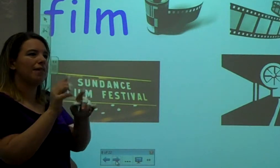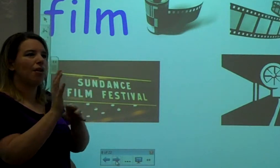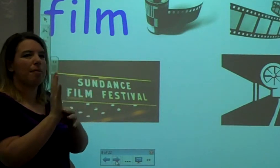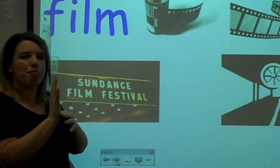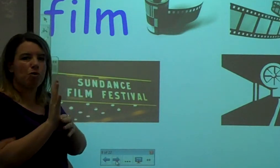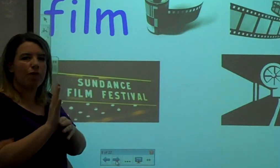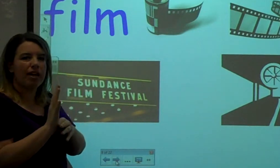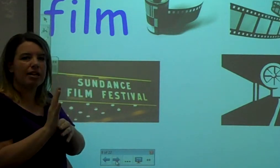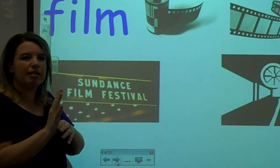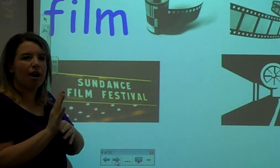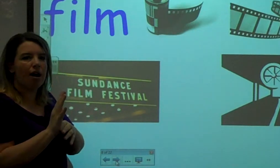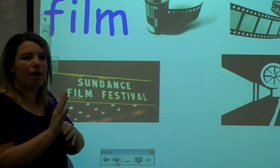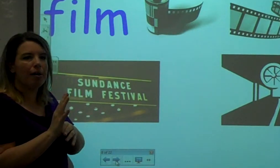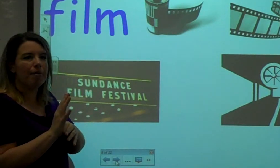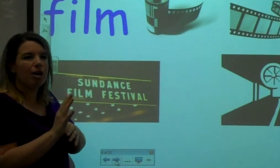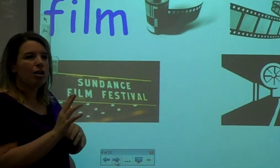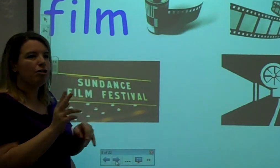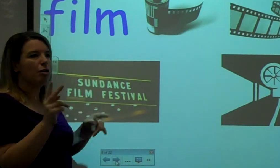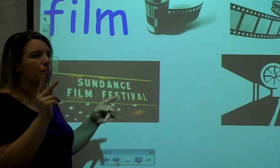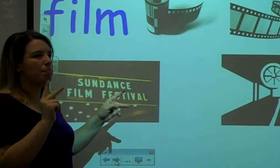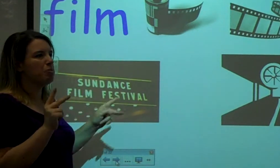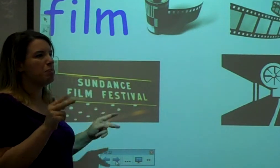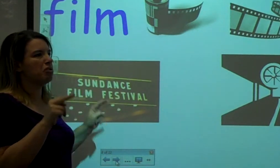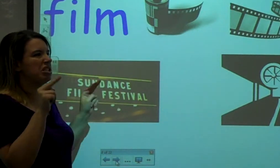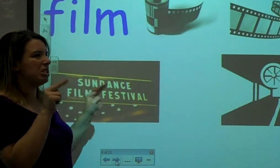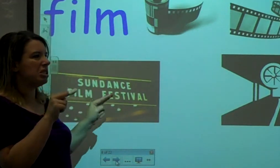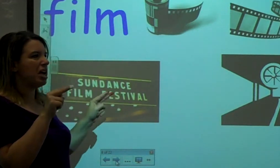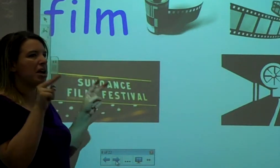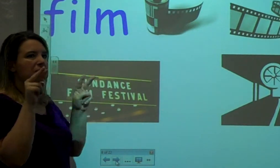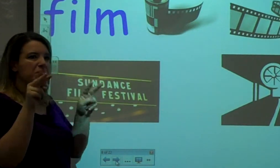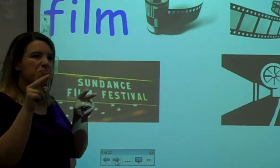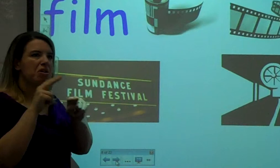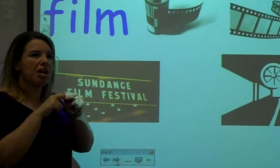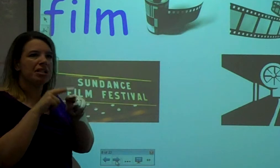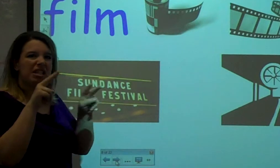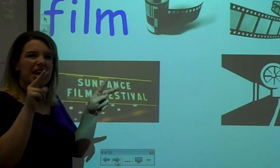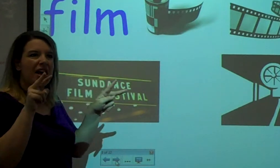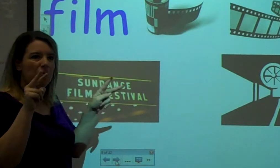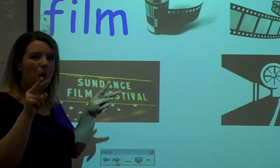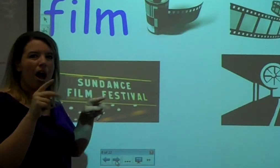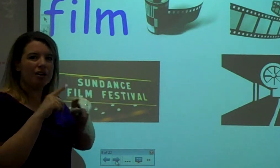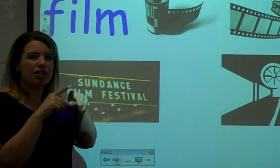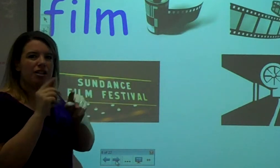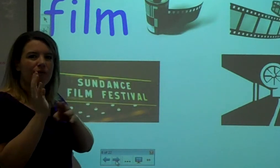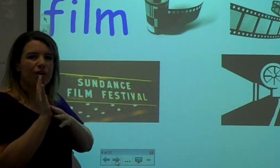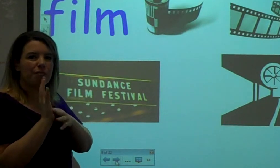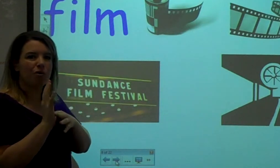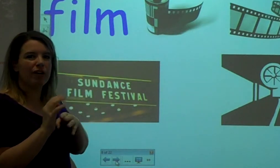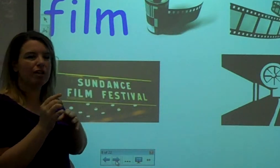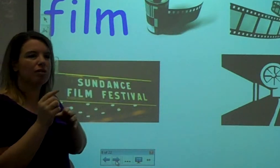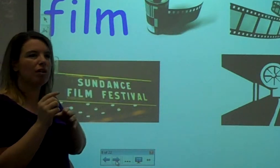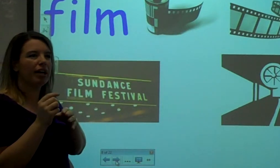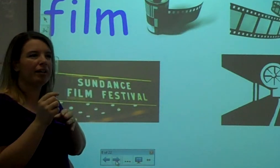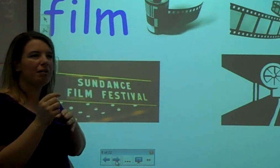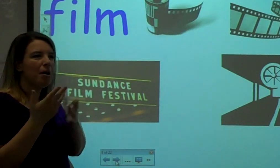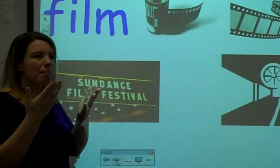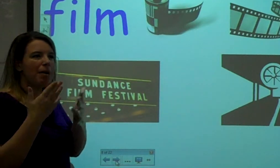different movies, so people can sit and watch different movies, like maybe